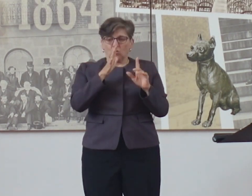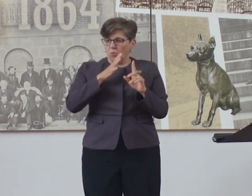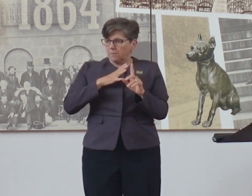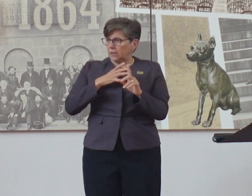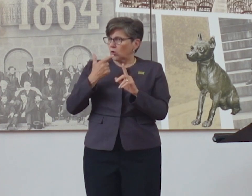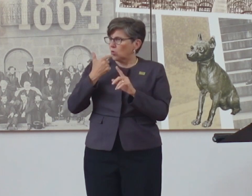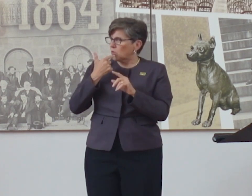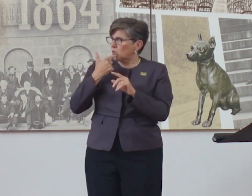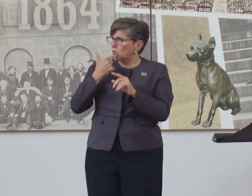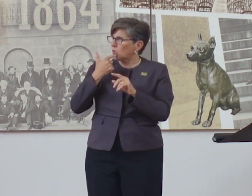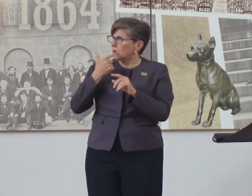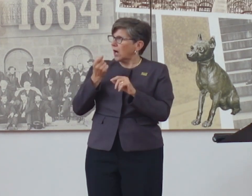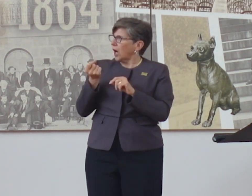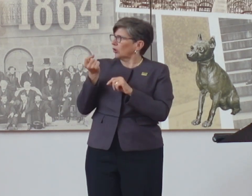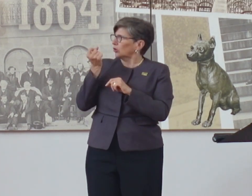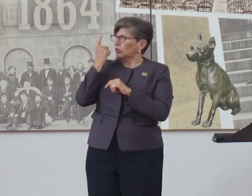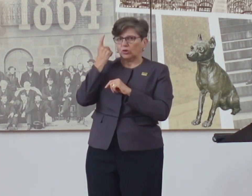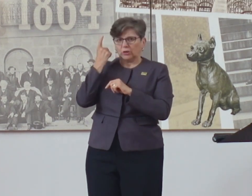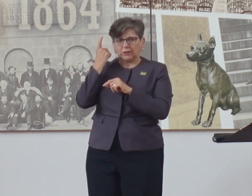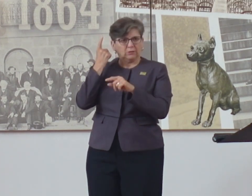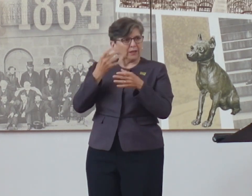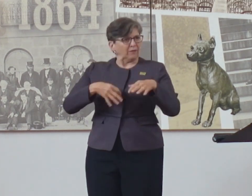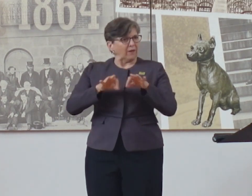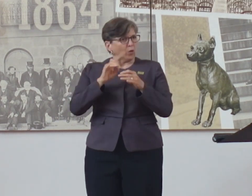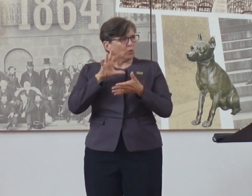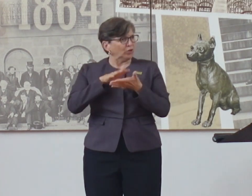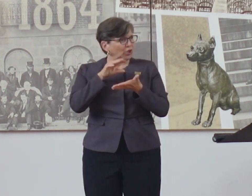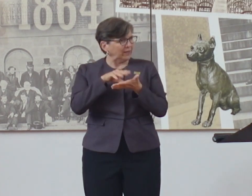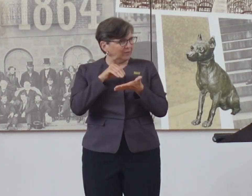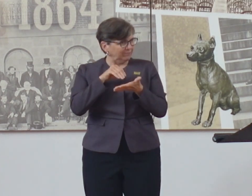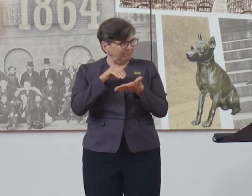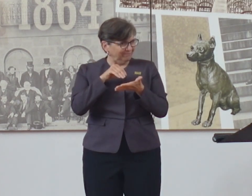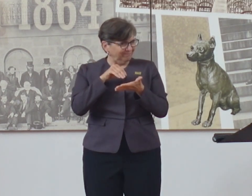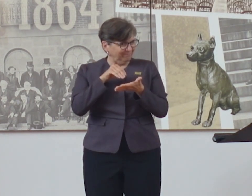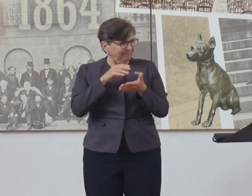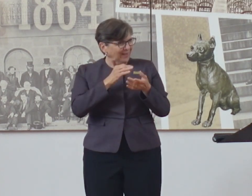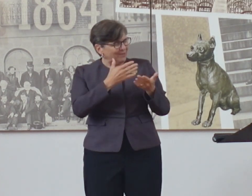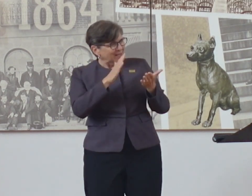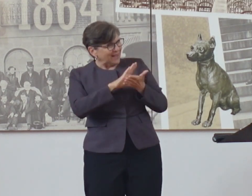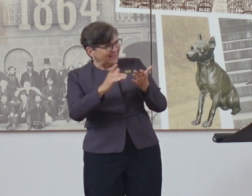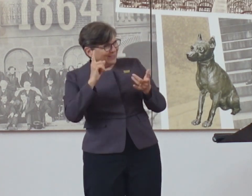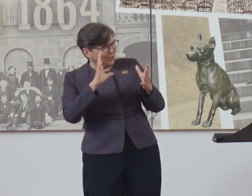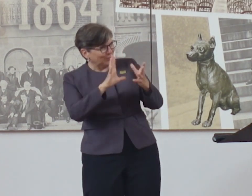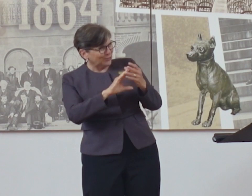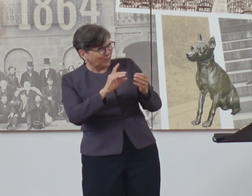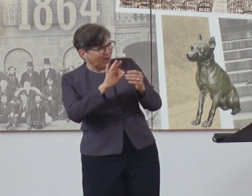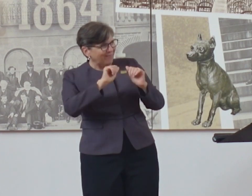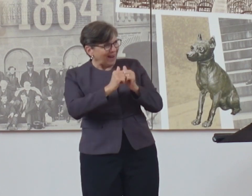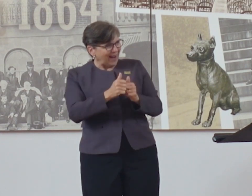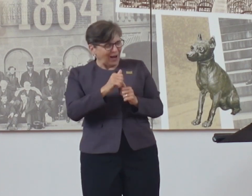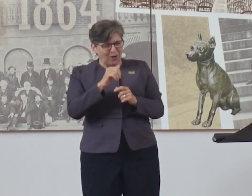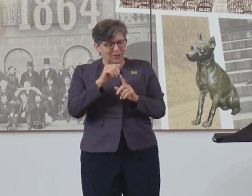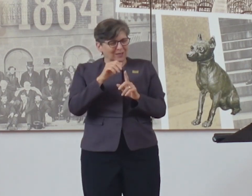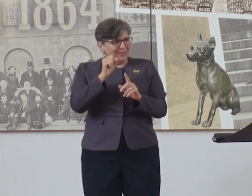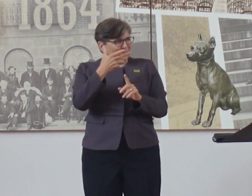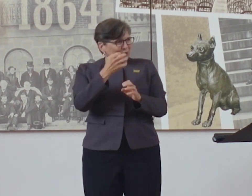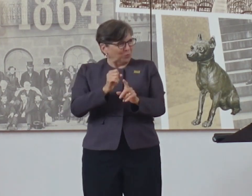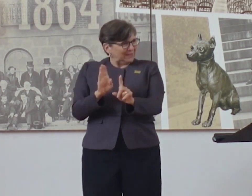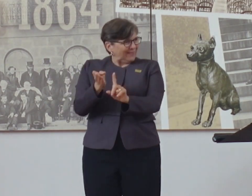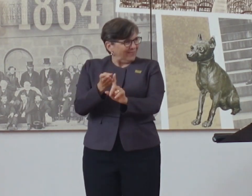memories. Nancy was clearly a woman who understood the value of learning, and it's so nice to hear the story that you shared here